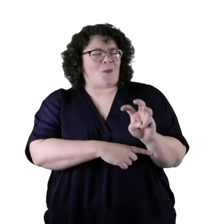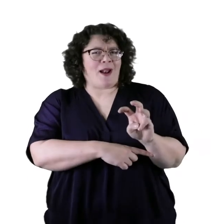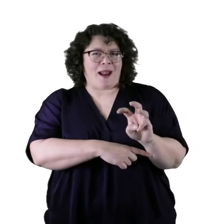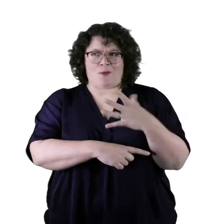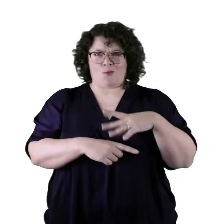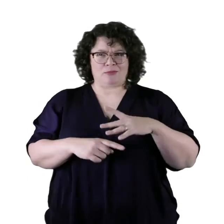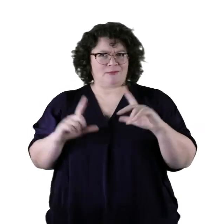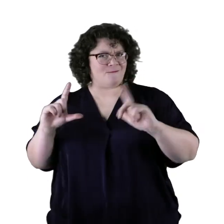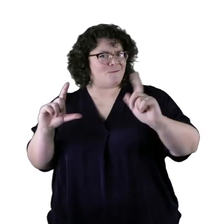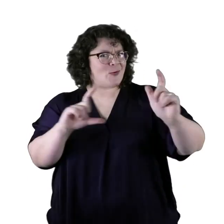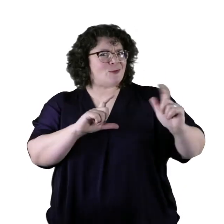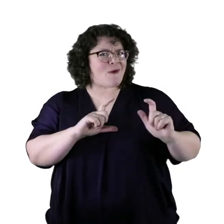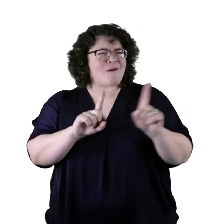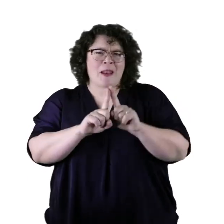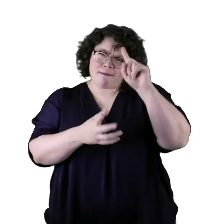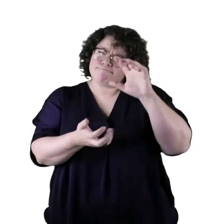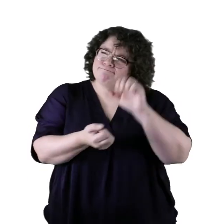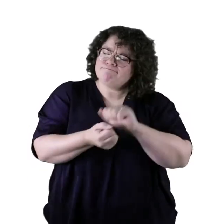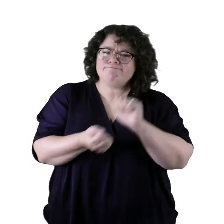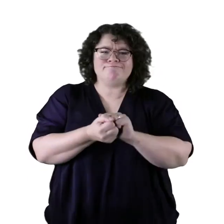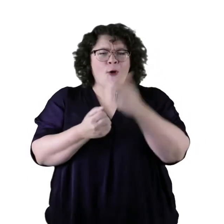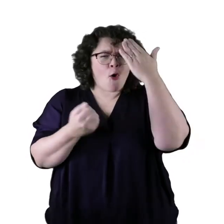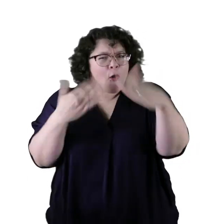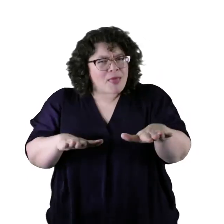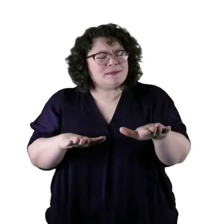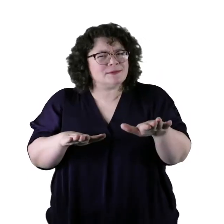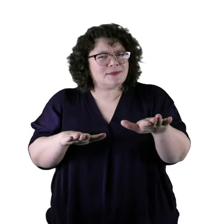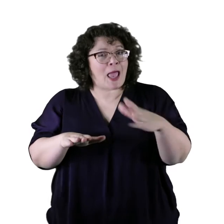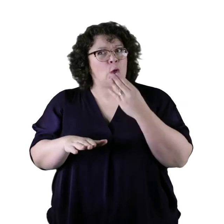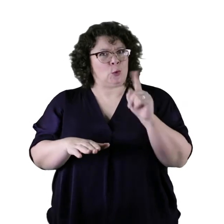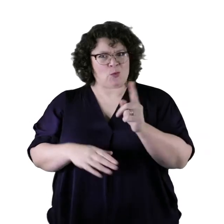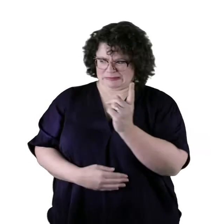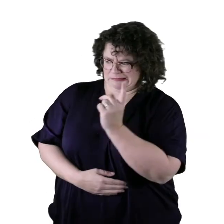popular Brownie was cheap and easy to use and brought photography to the masses.